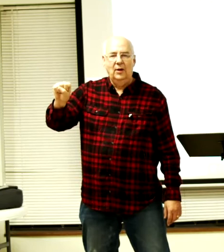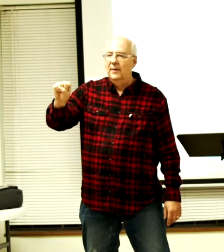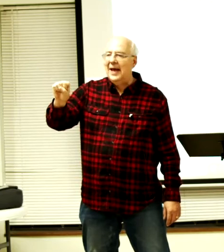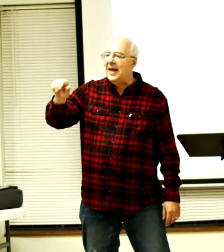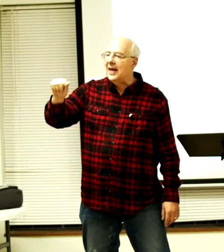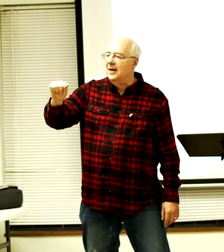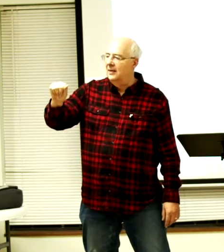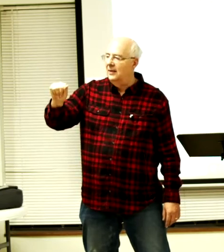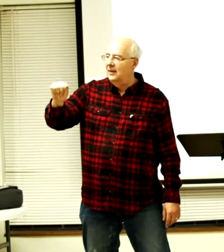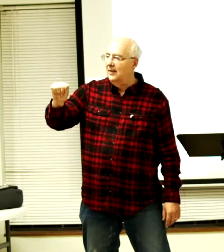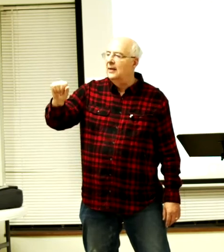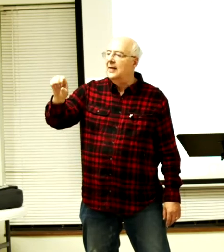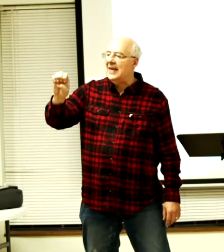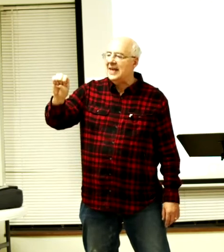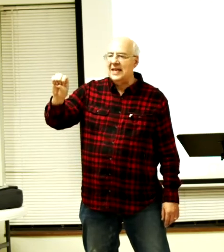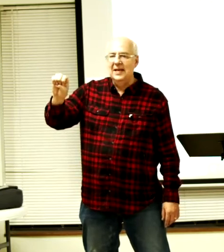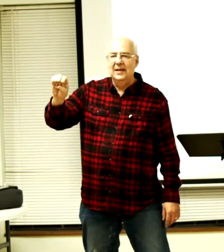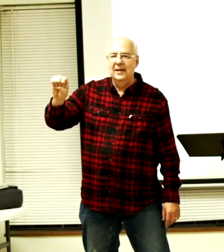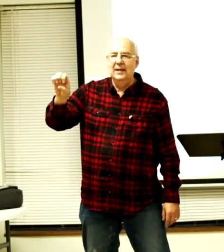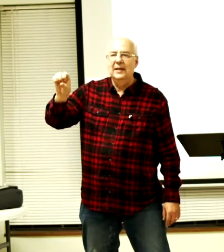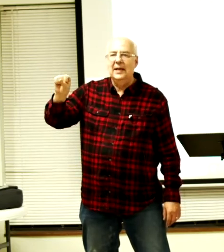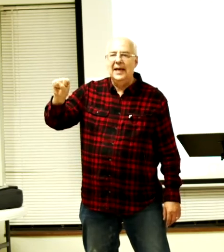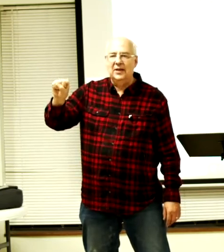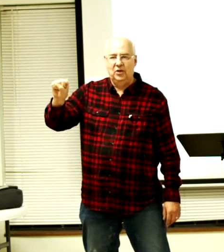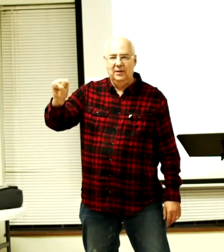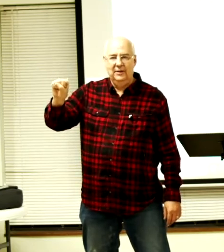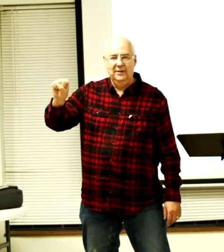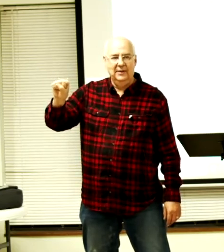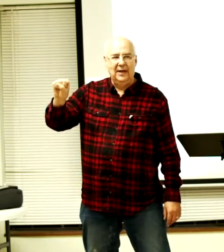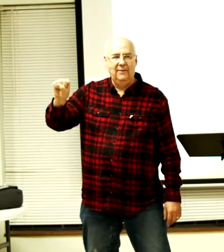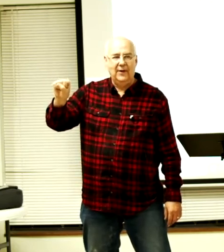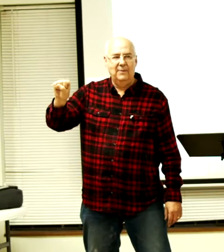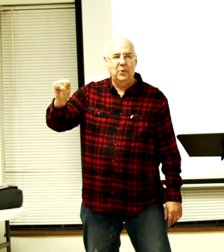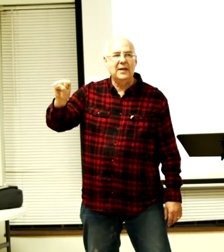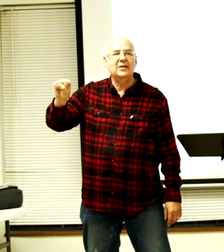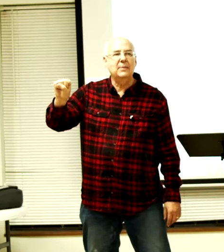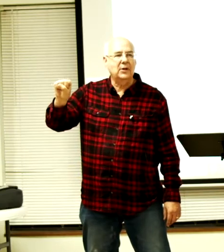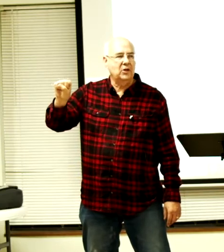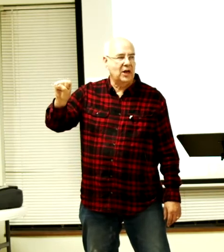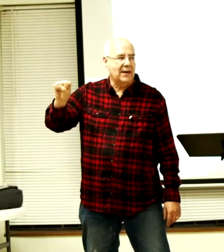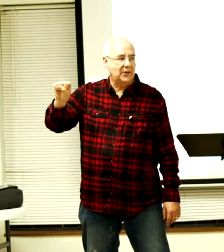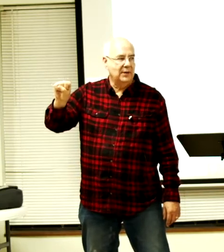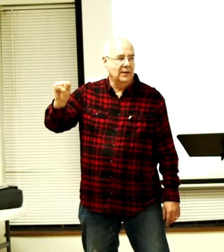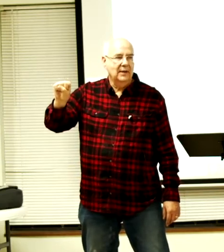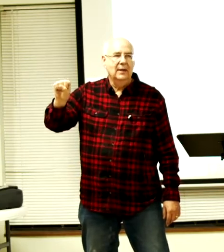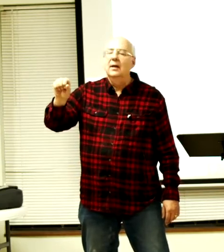So A, E, S. Okay, pretty similar shapes.